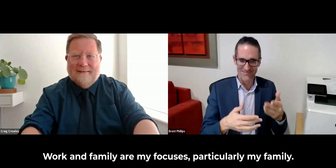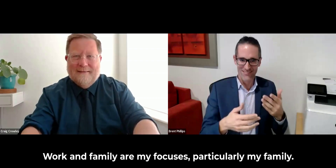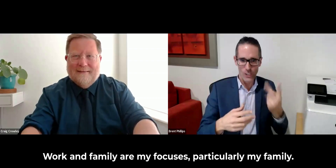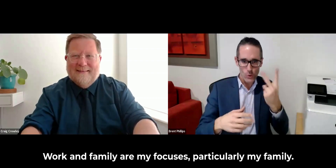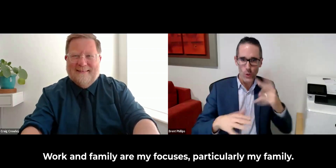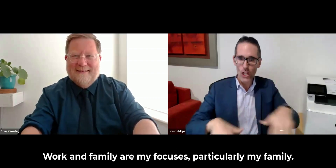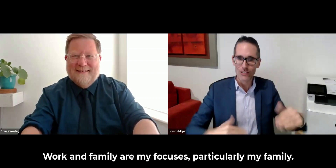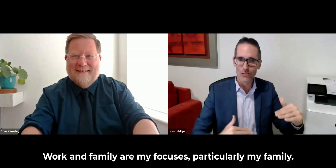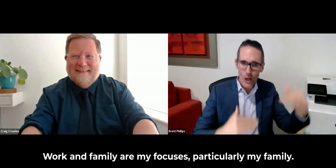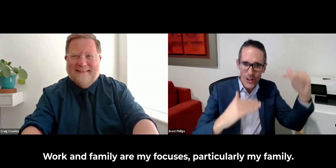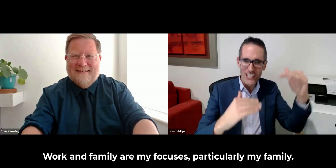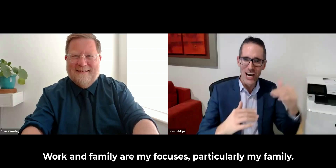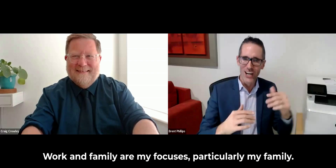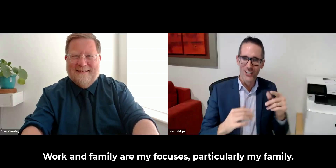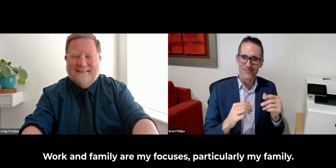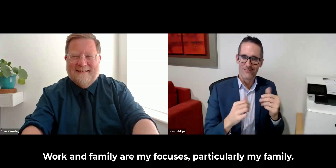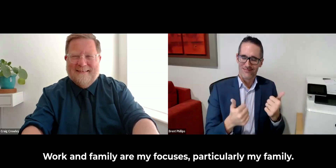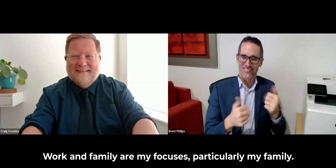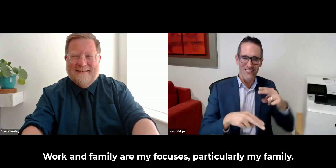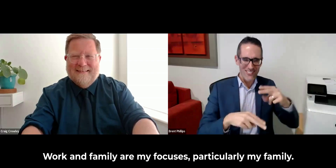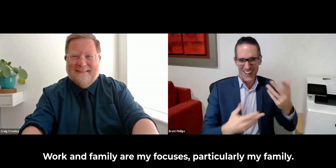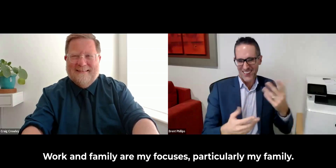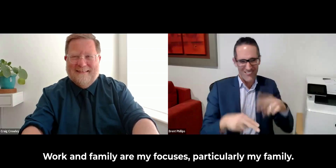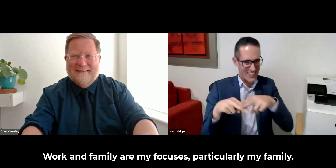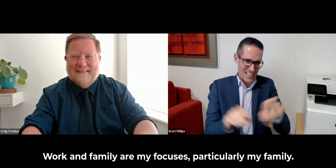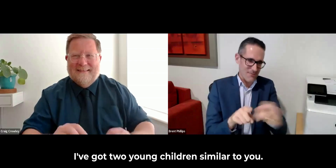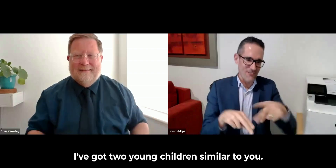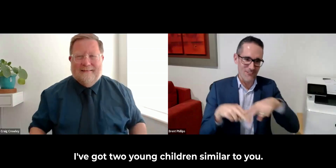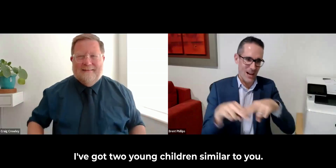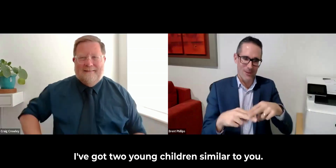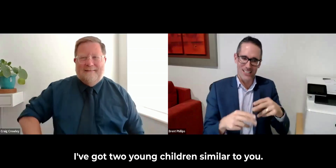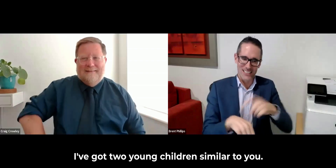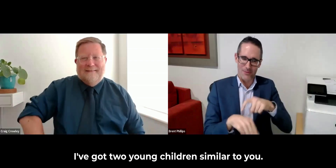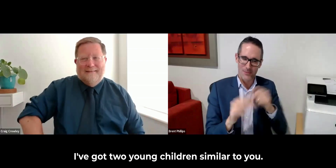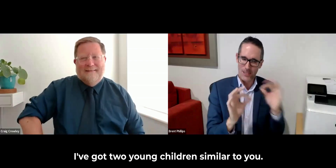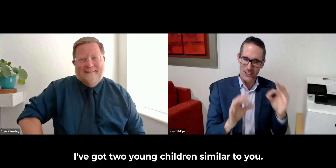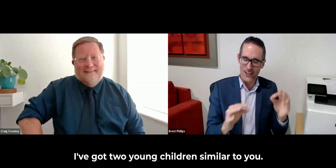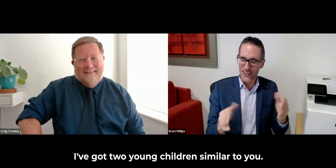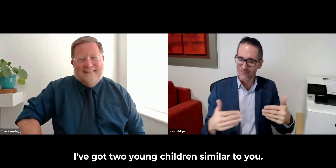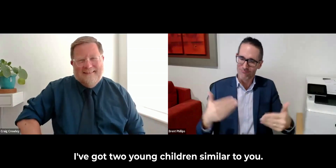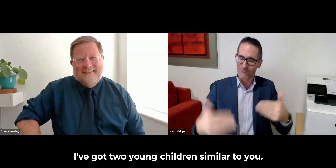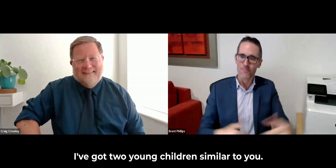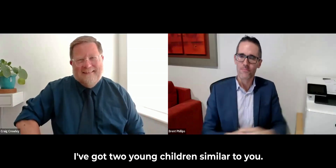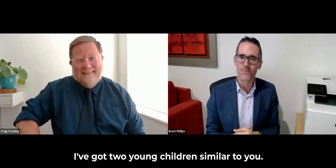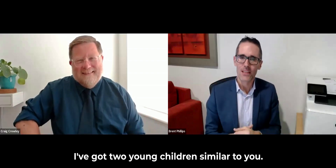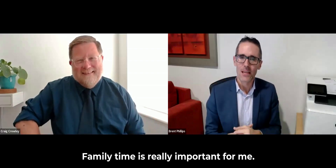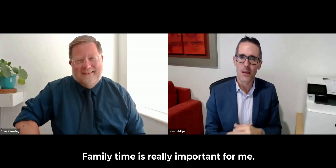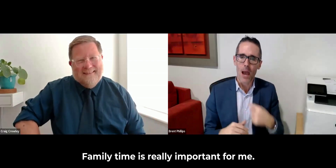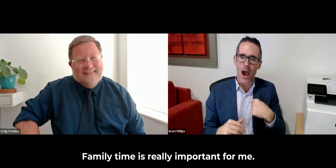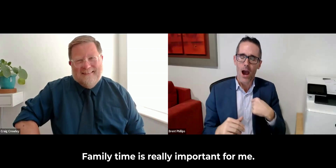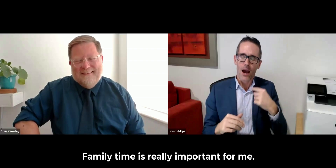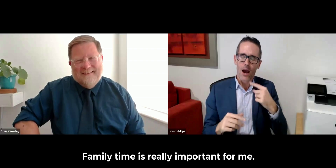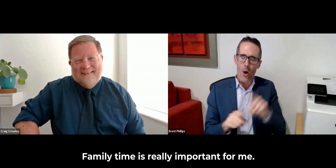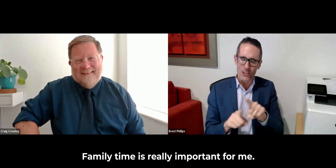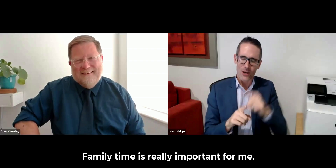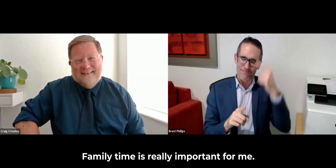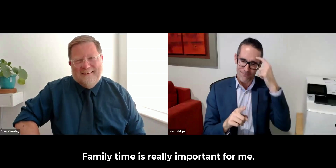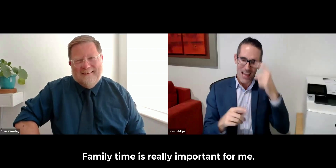family are my focuses, particularly my family. I've got 2 young children, similar to you, family time is really important